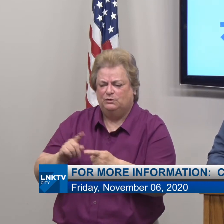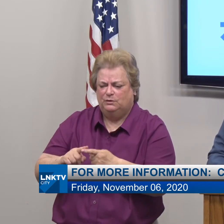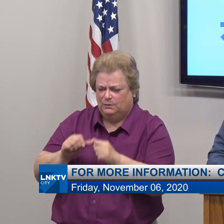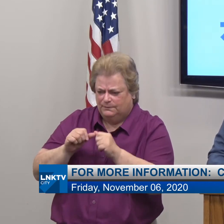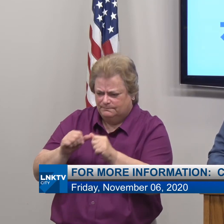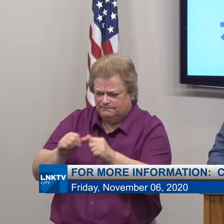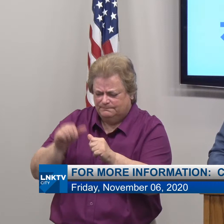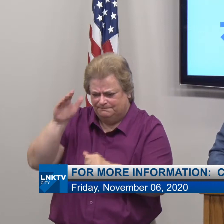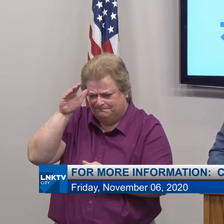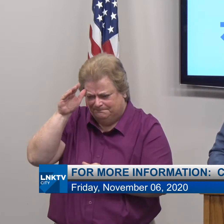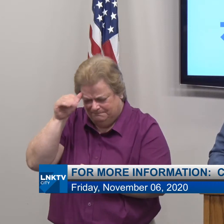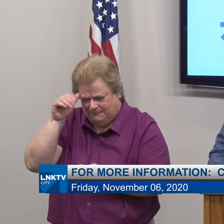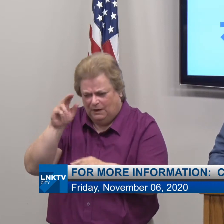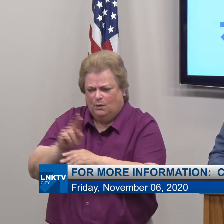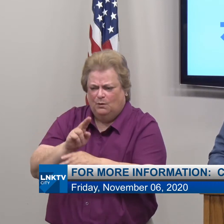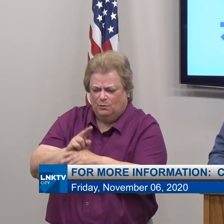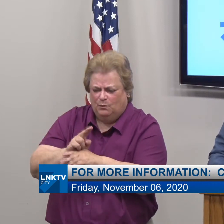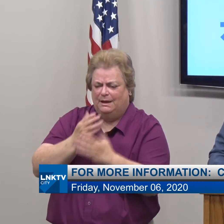vigilant.